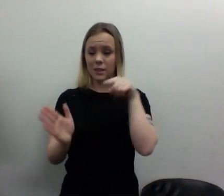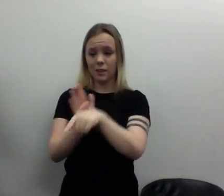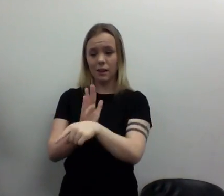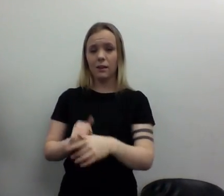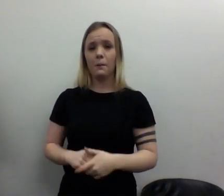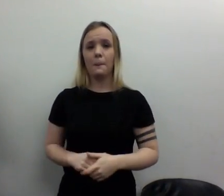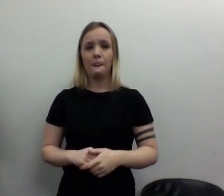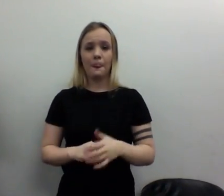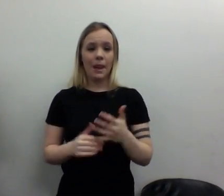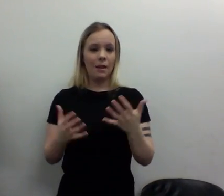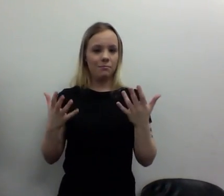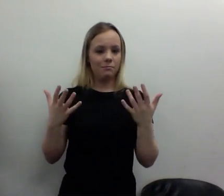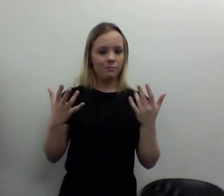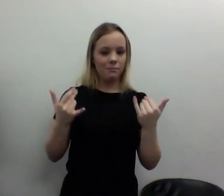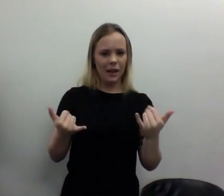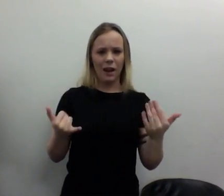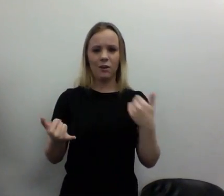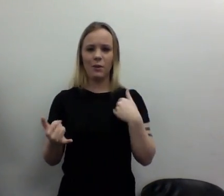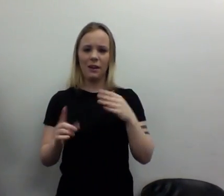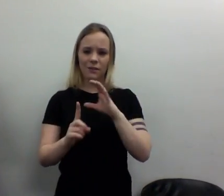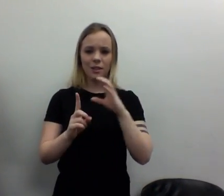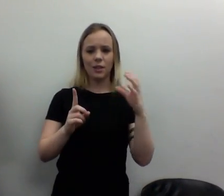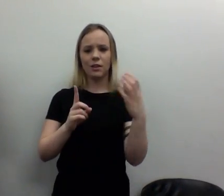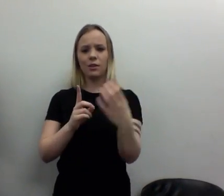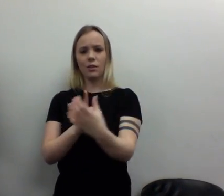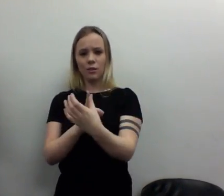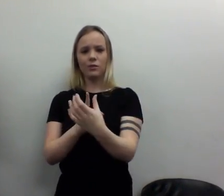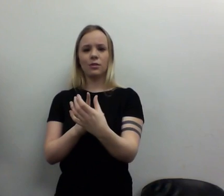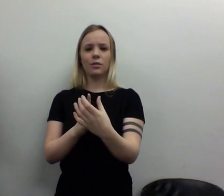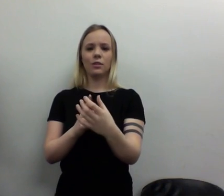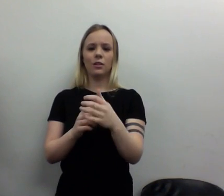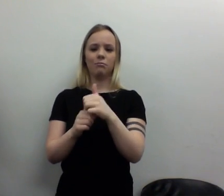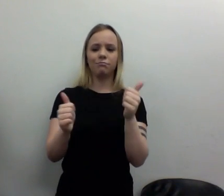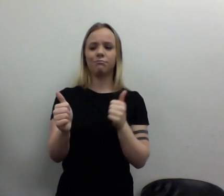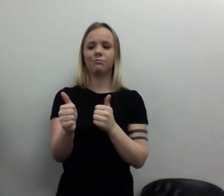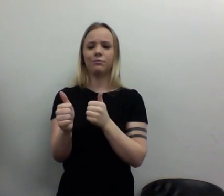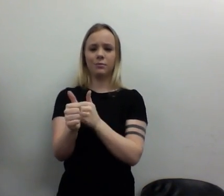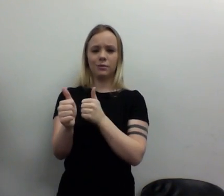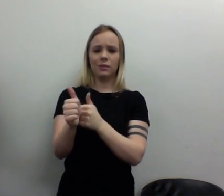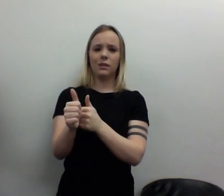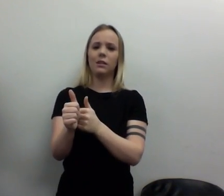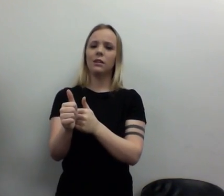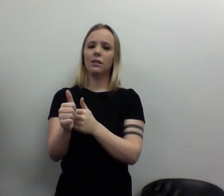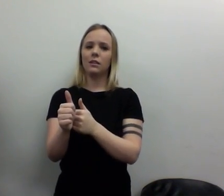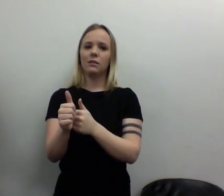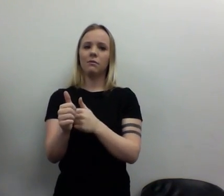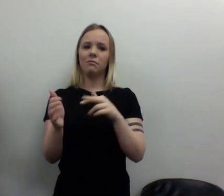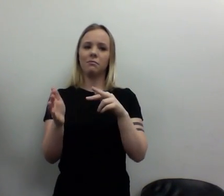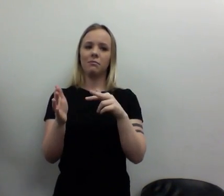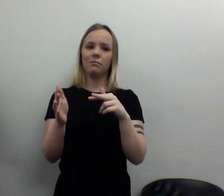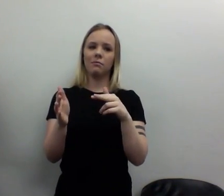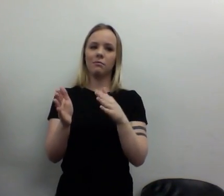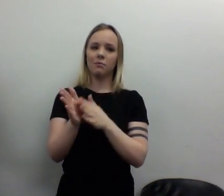a rhetoric, and a vocabulary of motive, of violence. Let's talk then about that culture